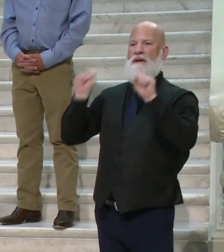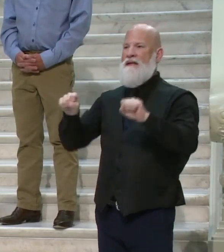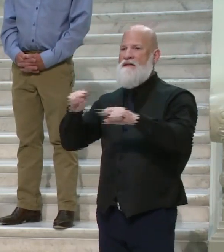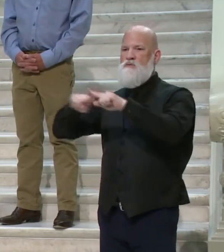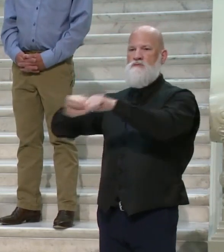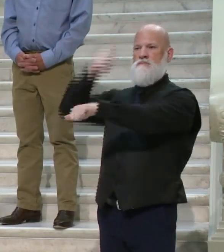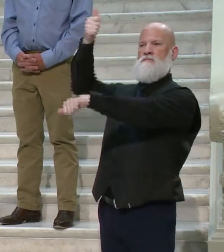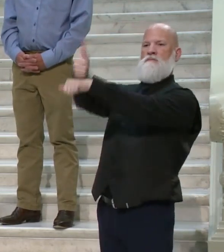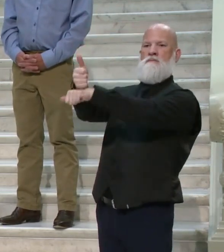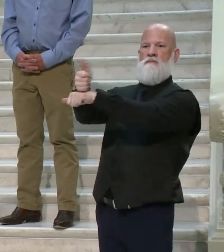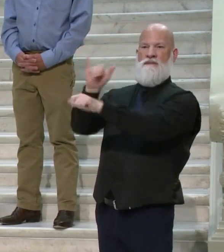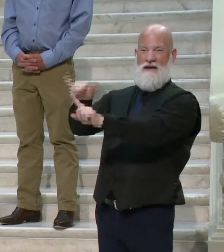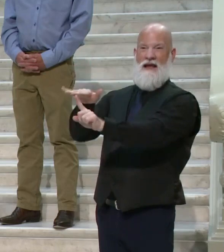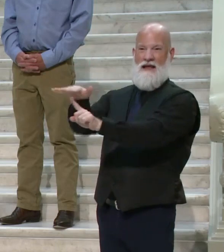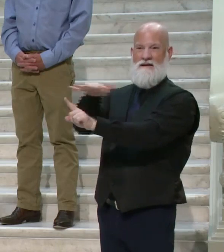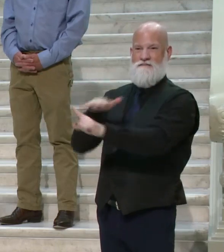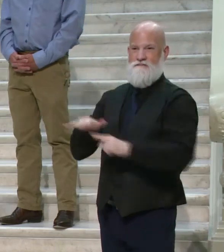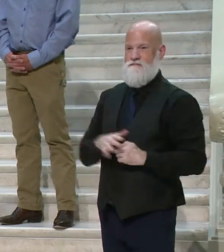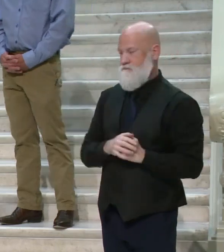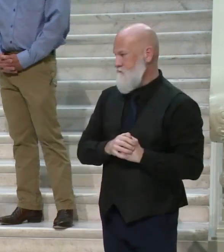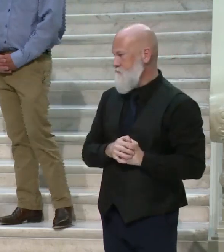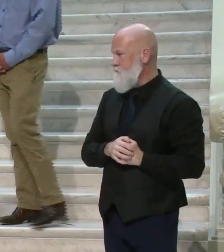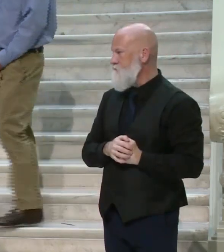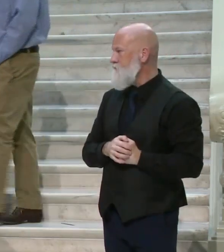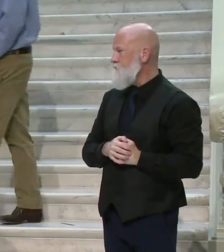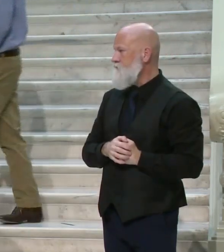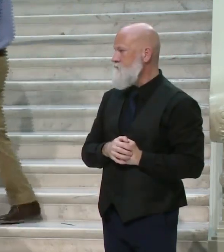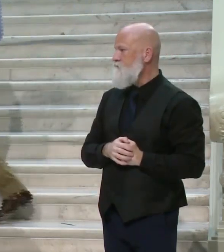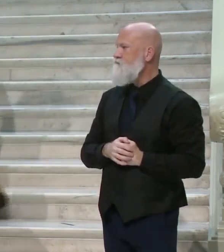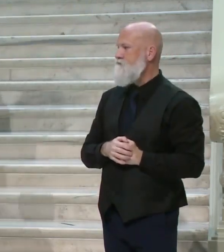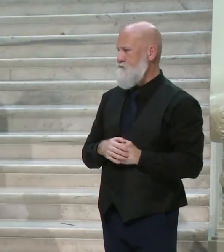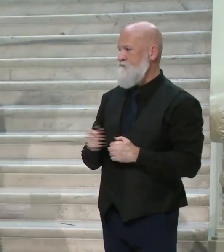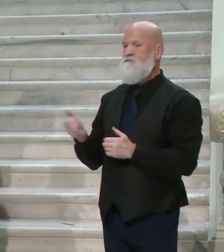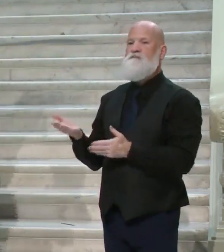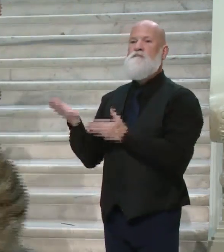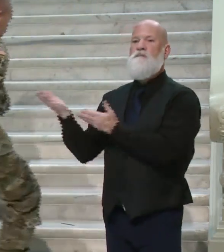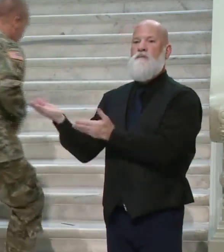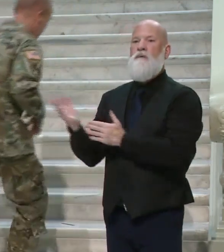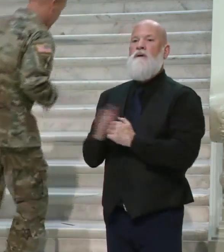then we're obviously prepared to do so. Great, thank you. Now,